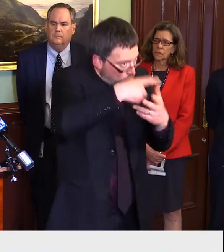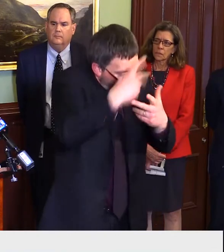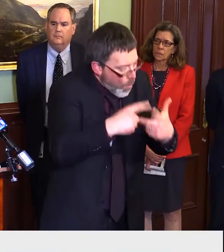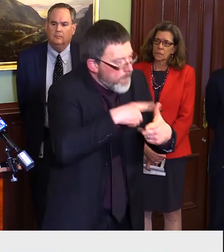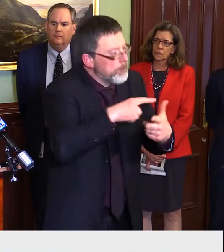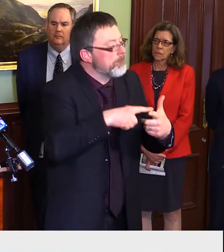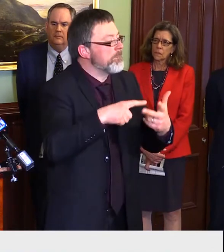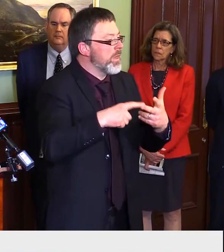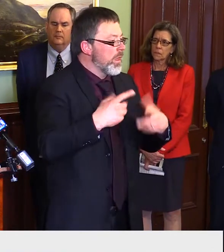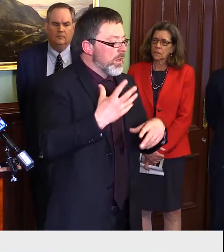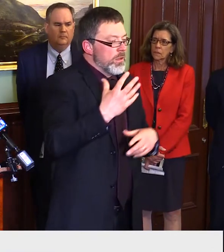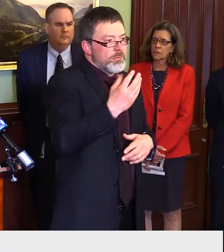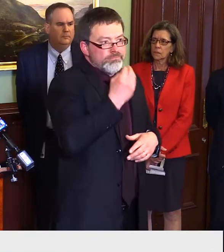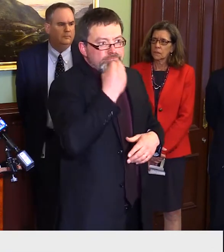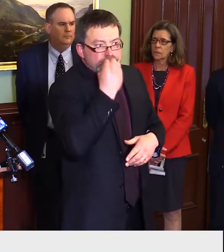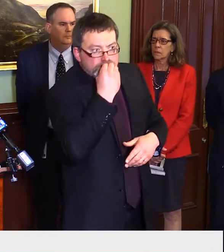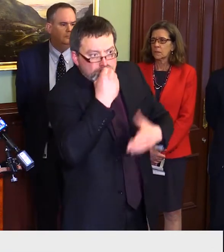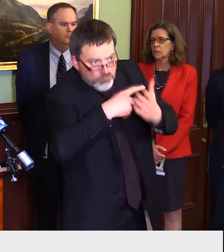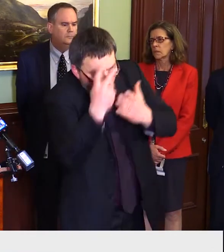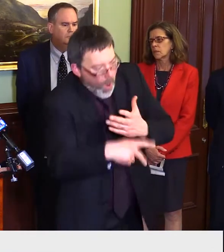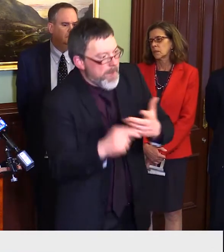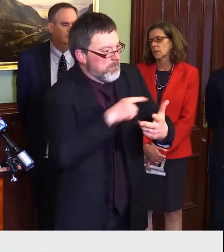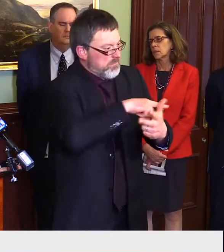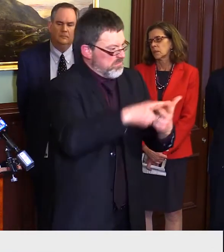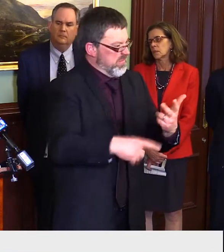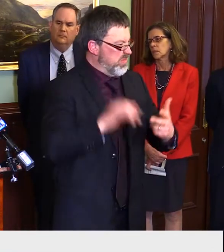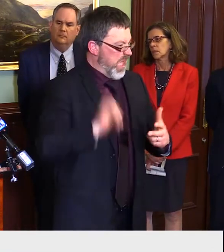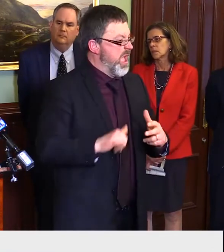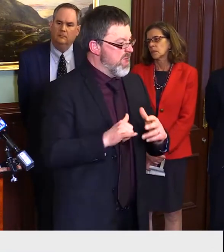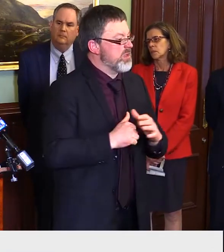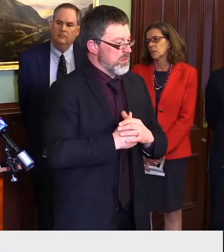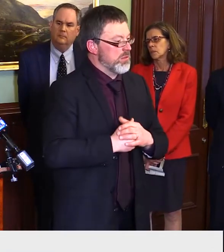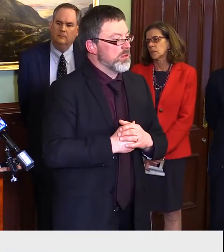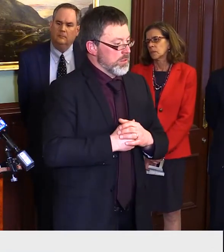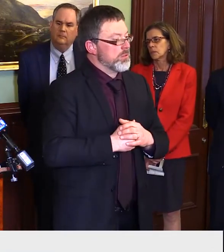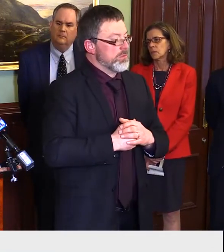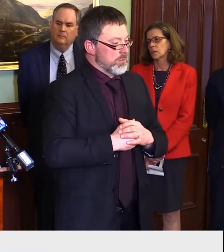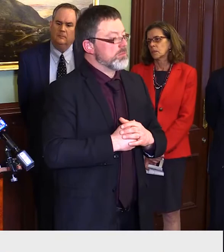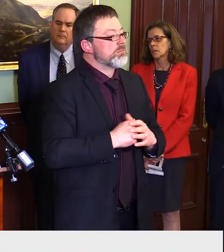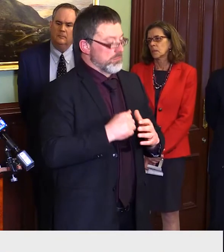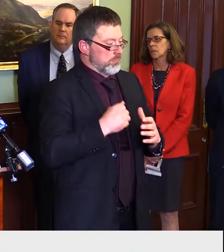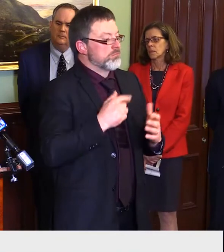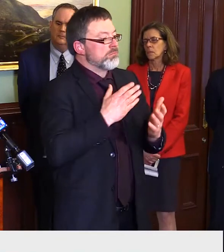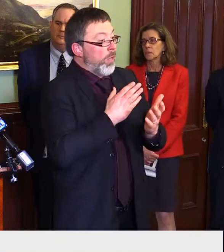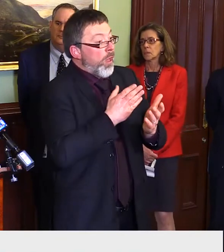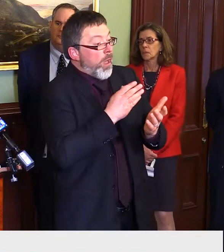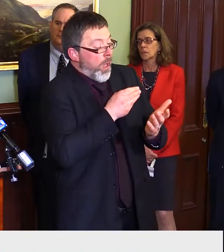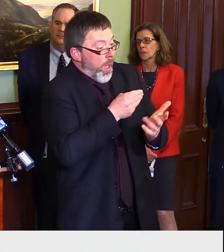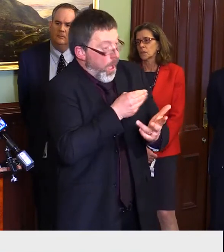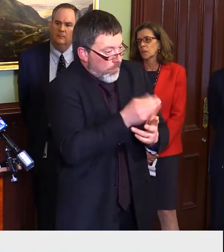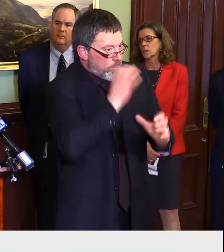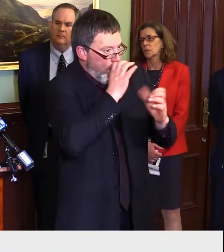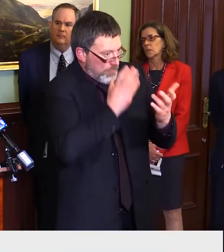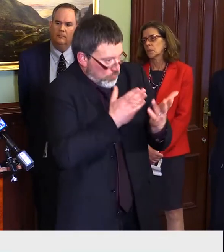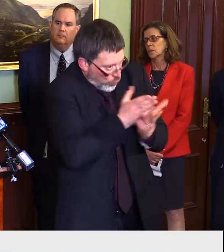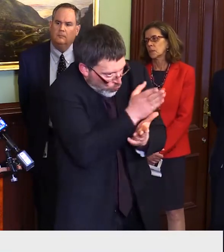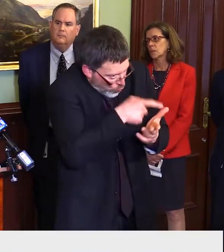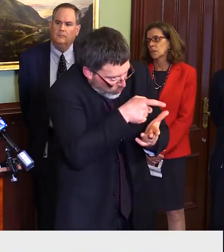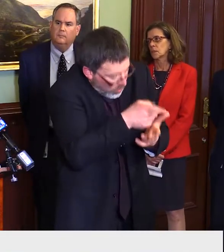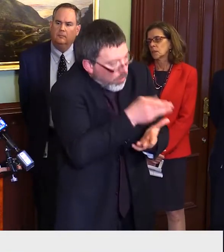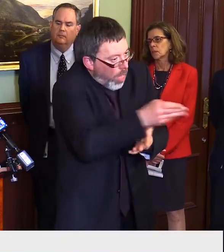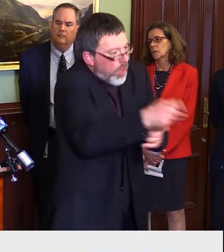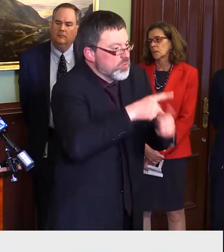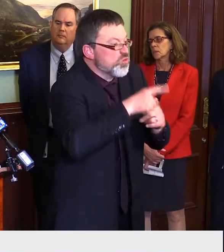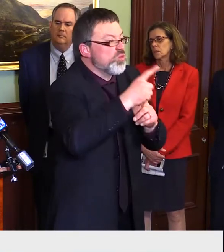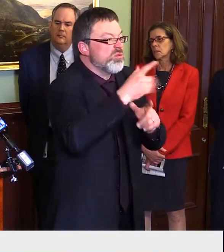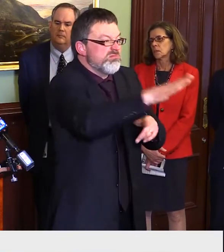for access to their expertise. Dr. Levine made himself available for a Q&A call with our long-term care facilities this week, and